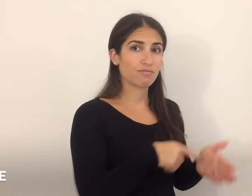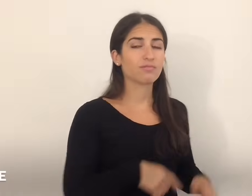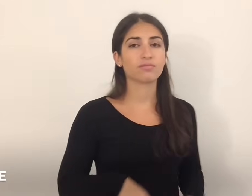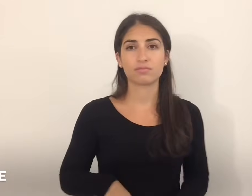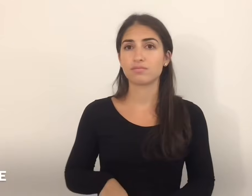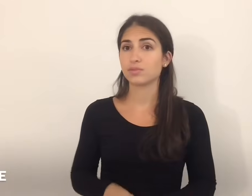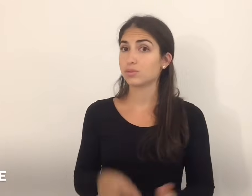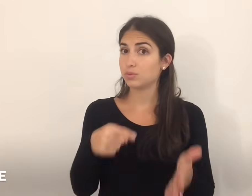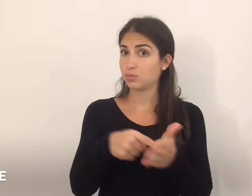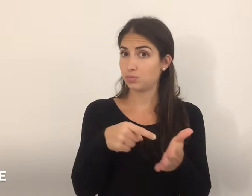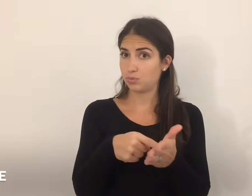Due.